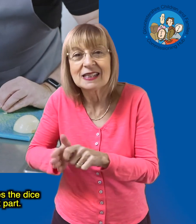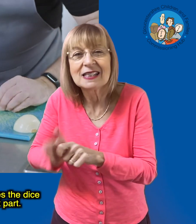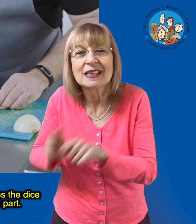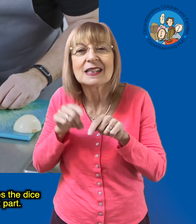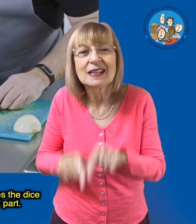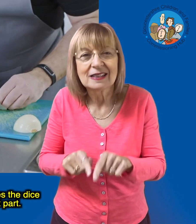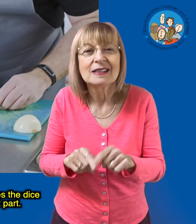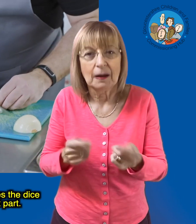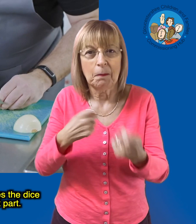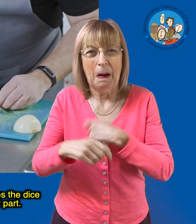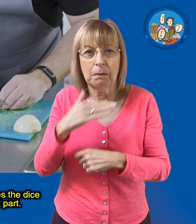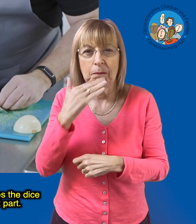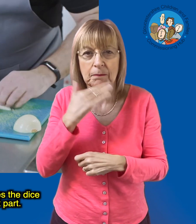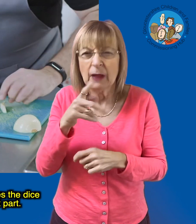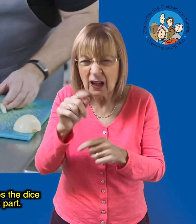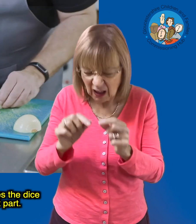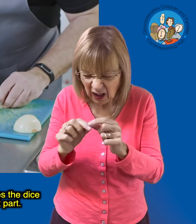way, and it makes the dice again.